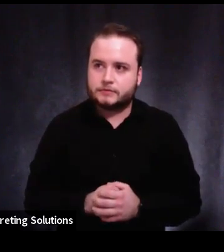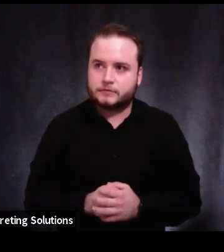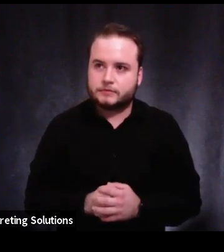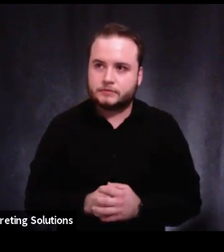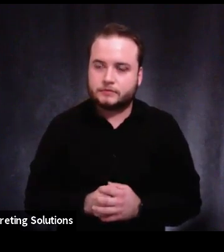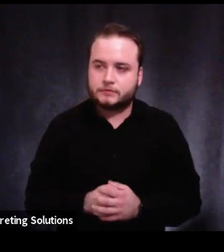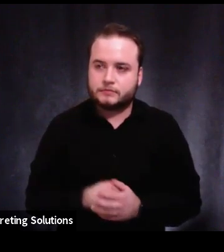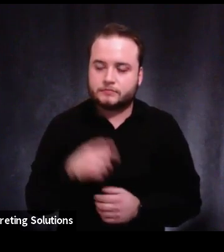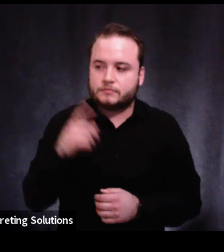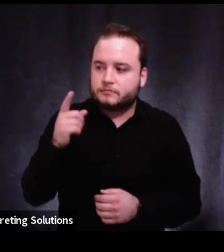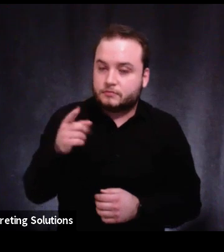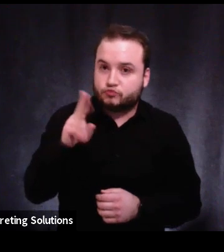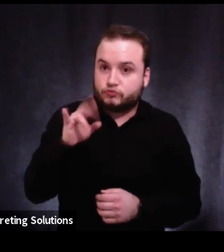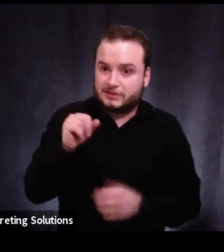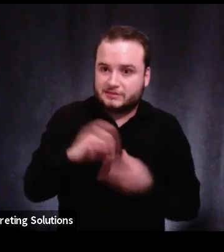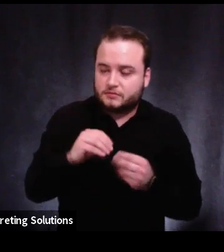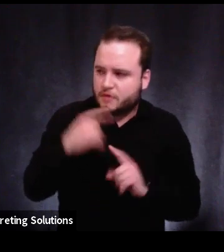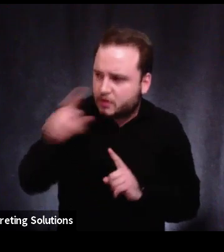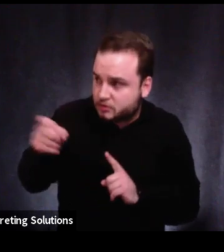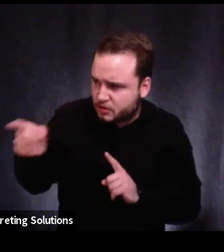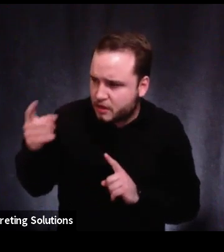clarify